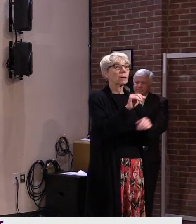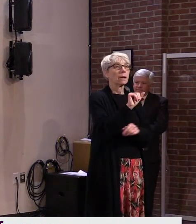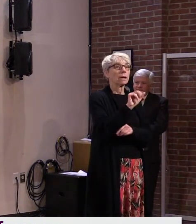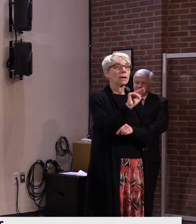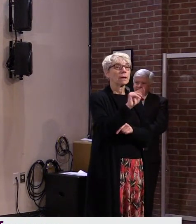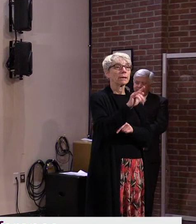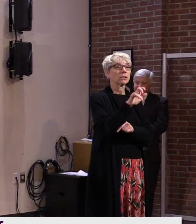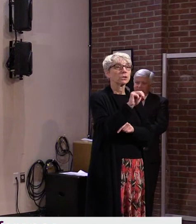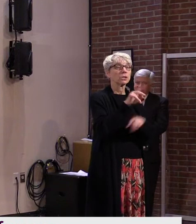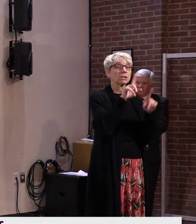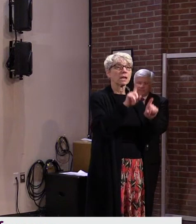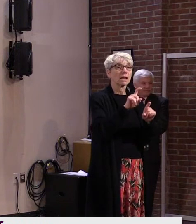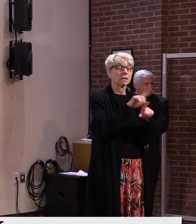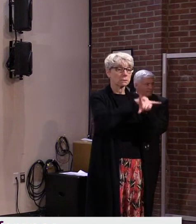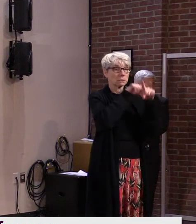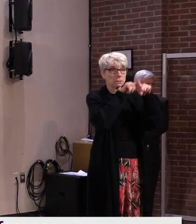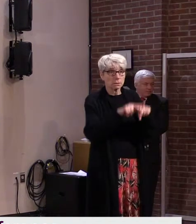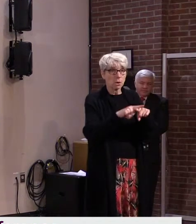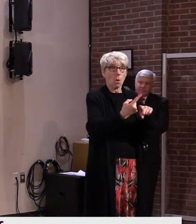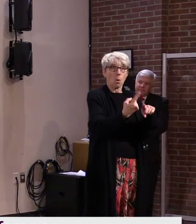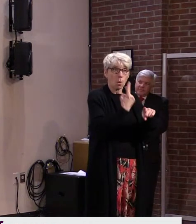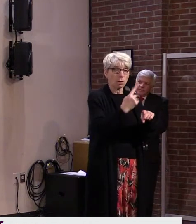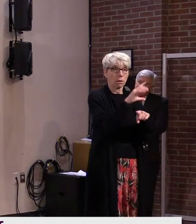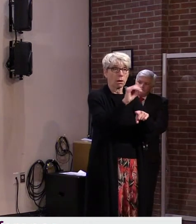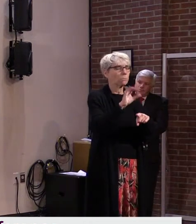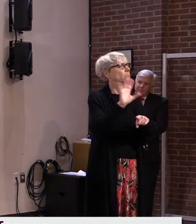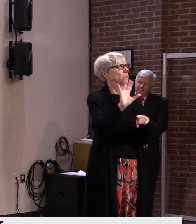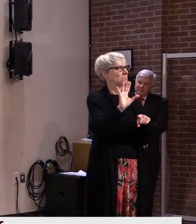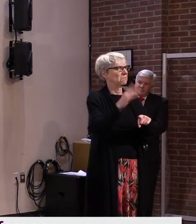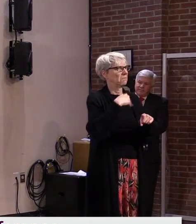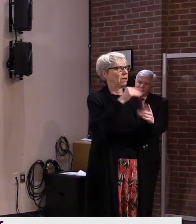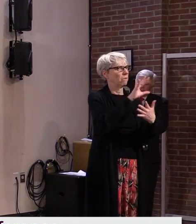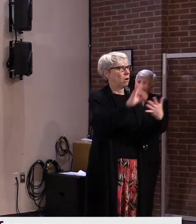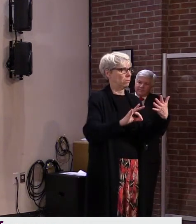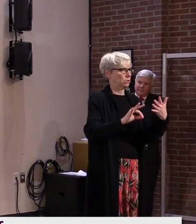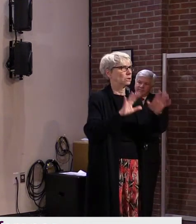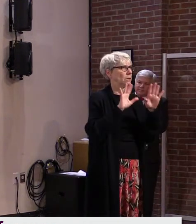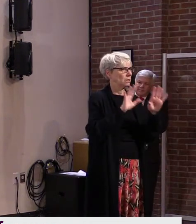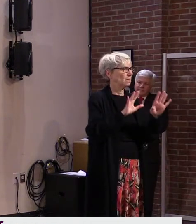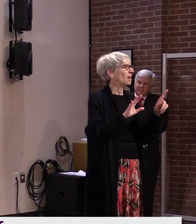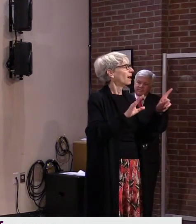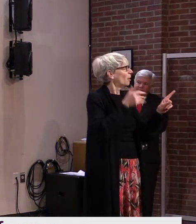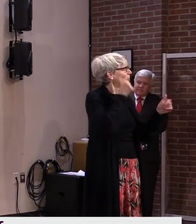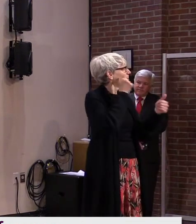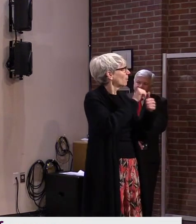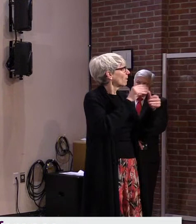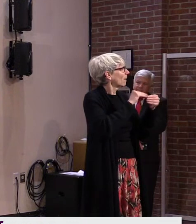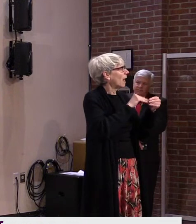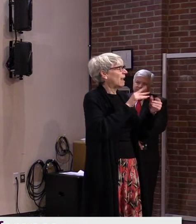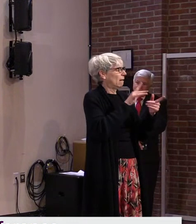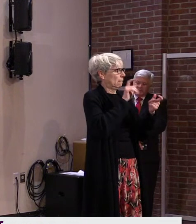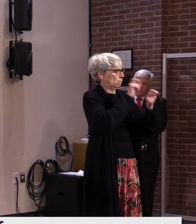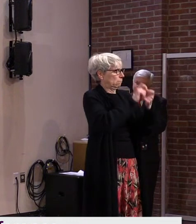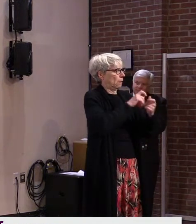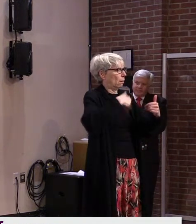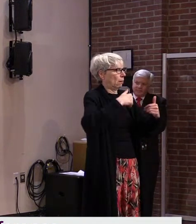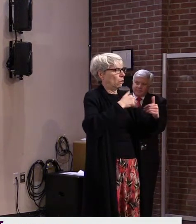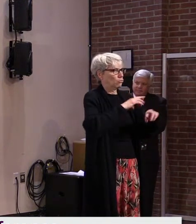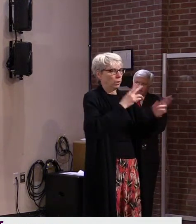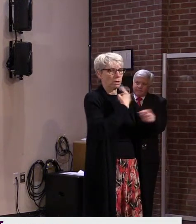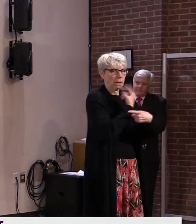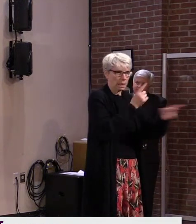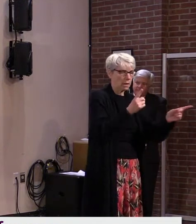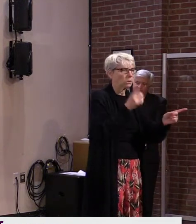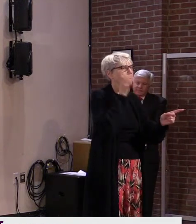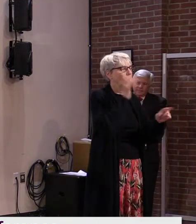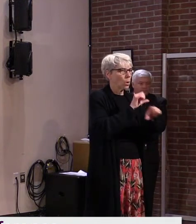looking at multiple different approaches. So that gets to sort of the nitty-gritty on some of the logistics. But we'll still partner with